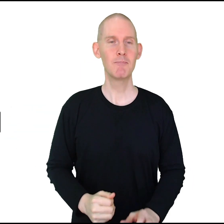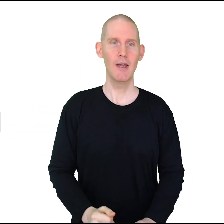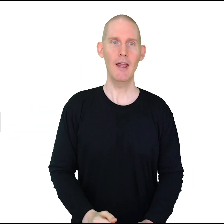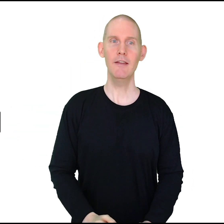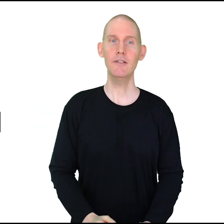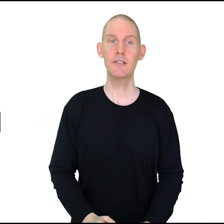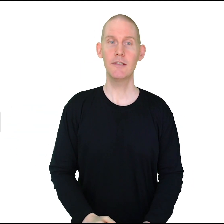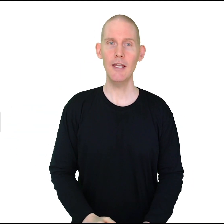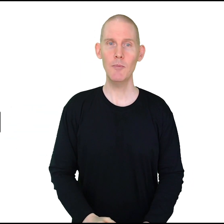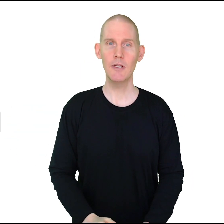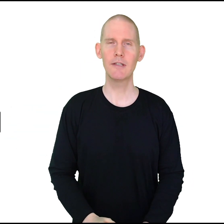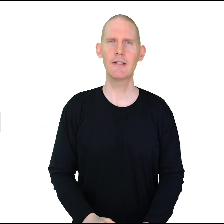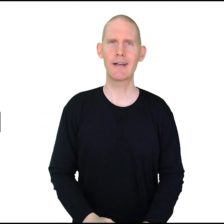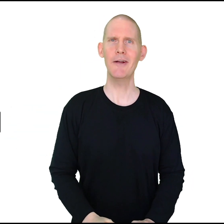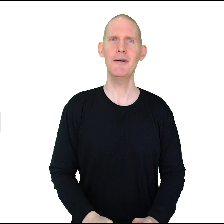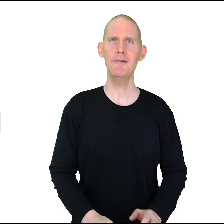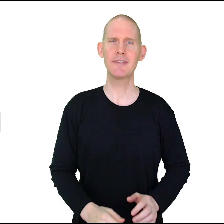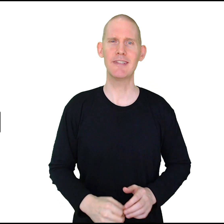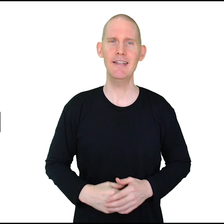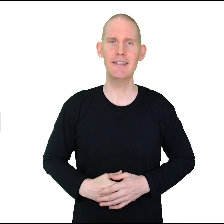And the statement, the declarative sentence.